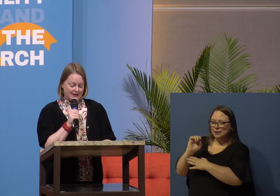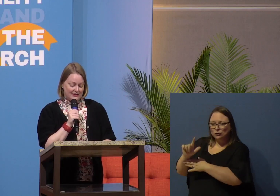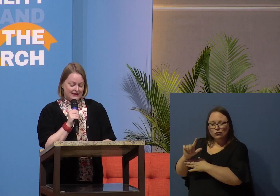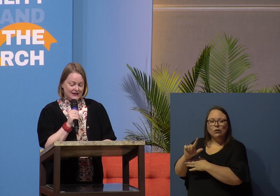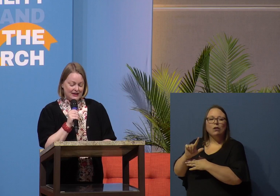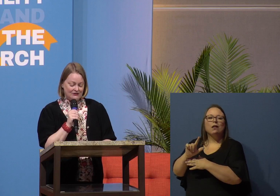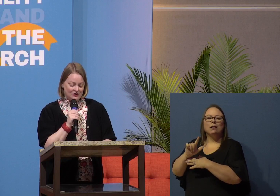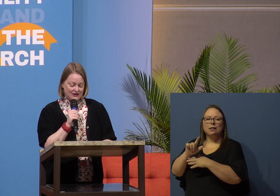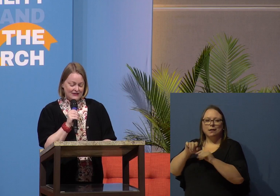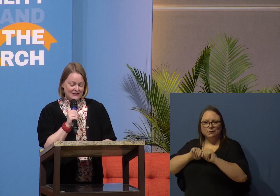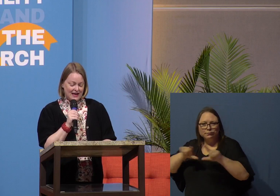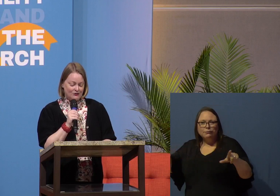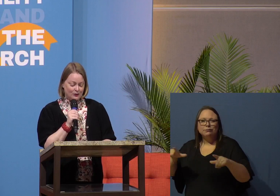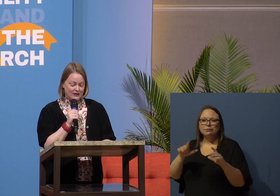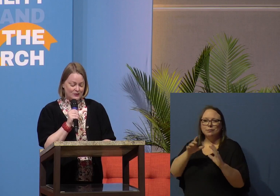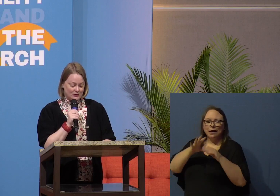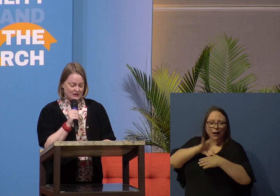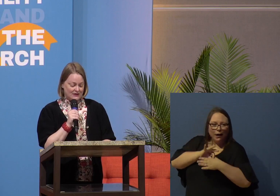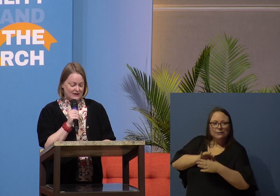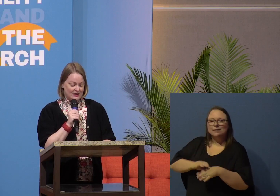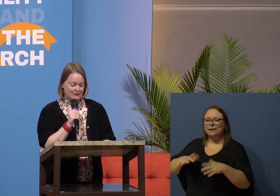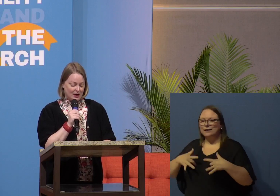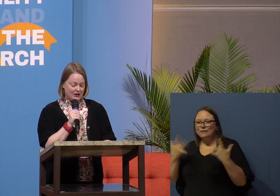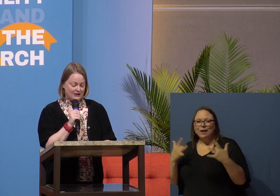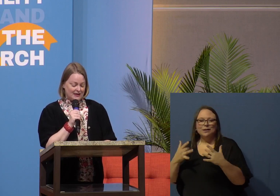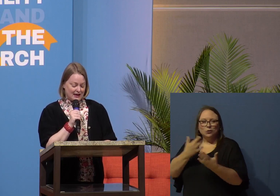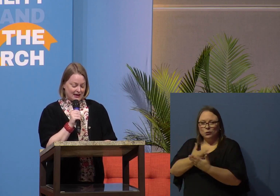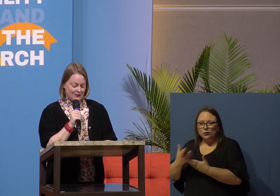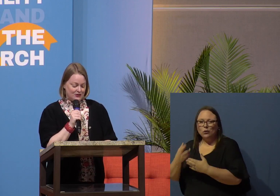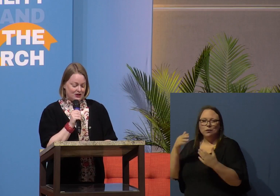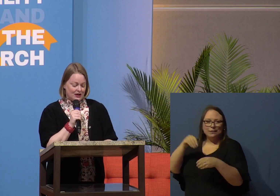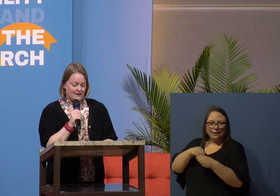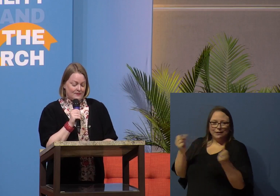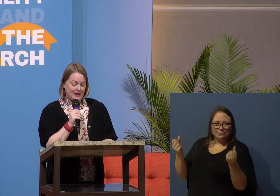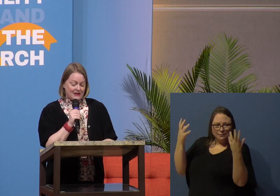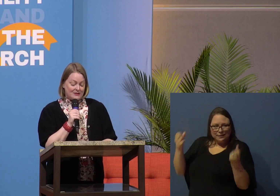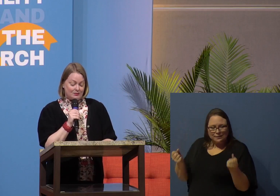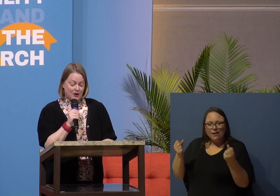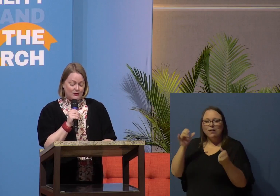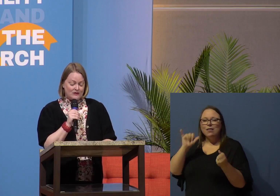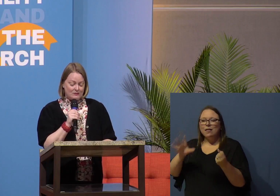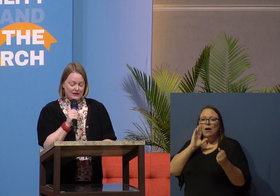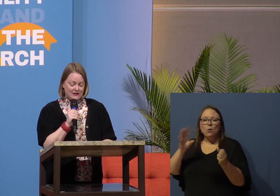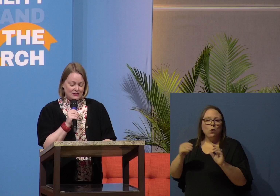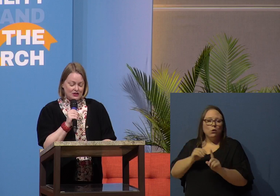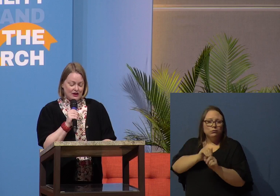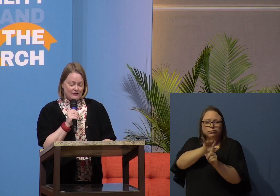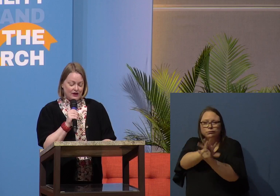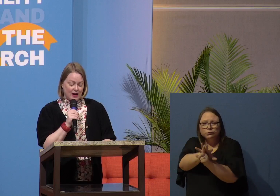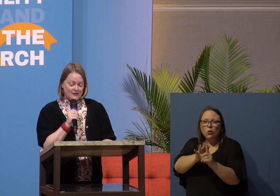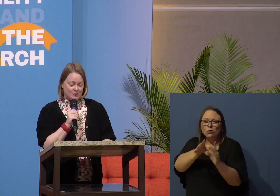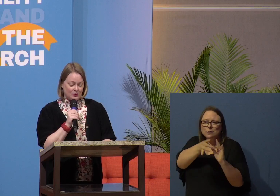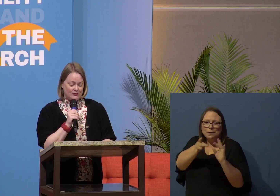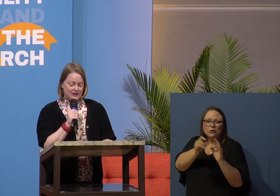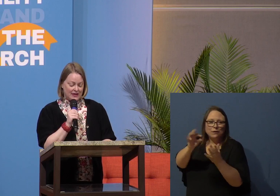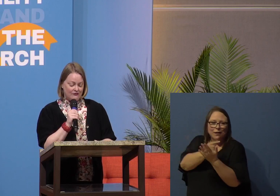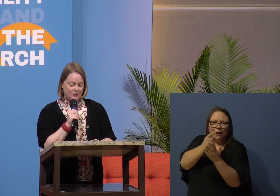content, events, and resources in American Sign Language that expose the message of the gospel to deaf